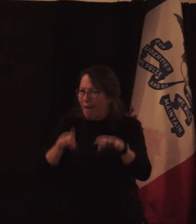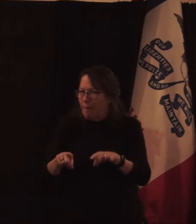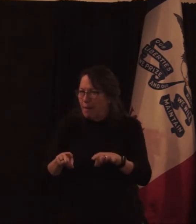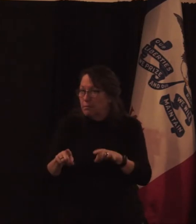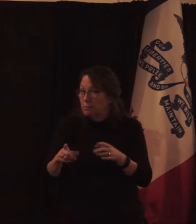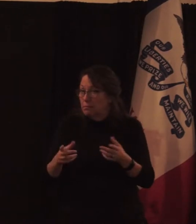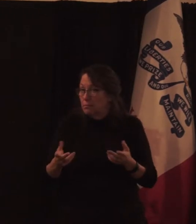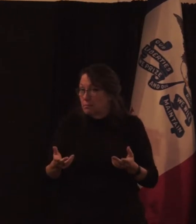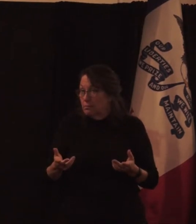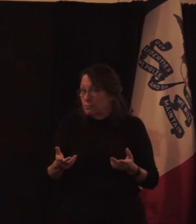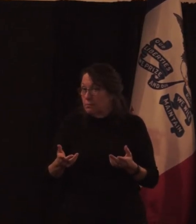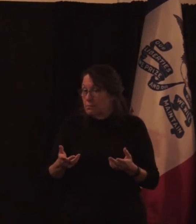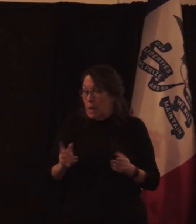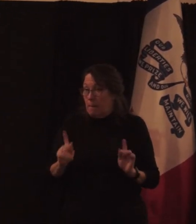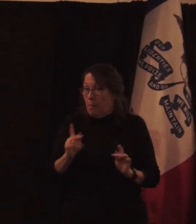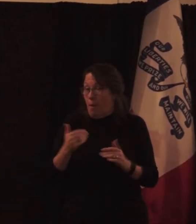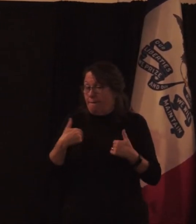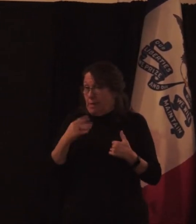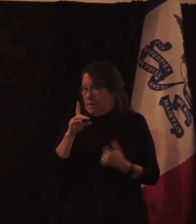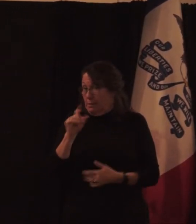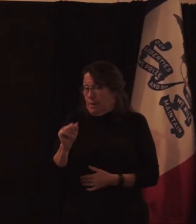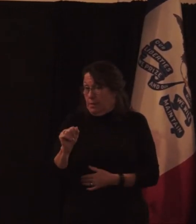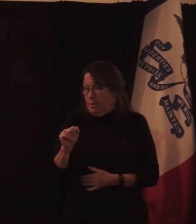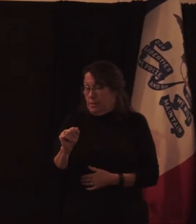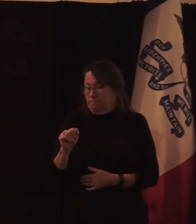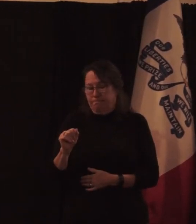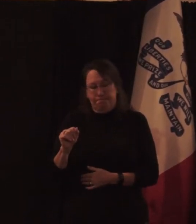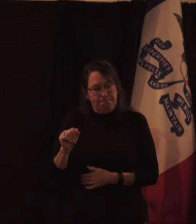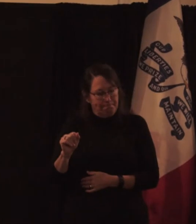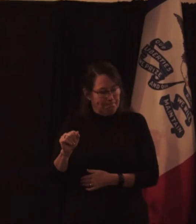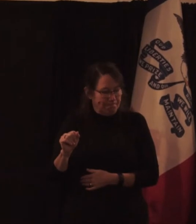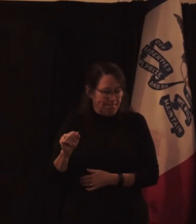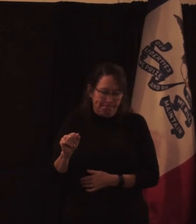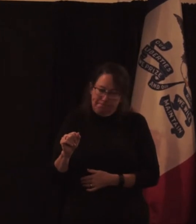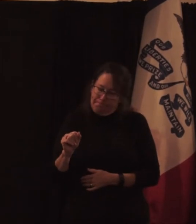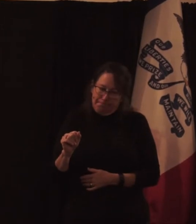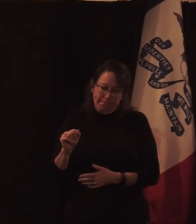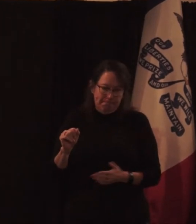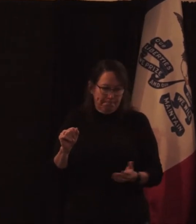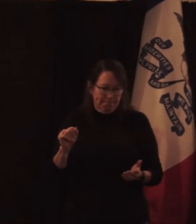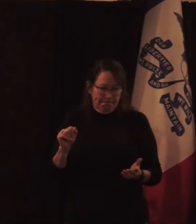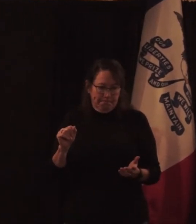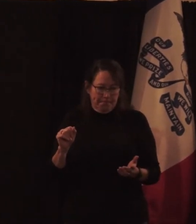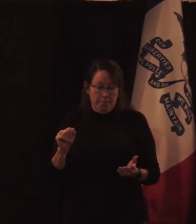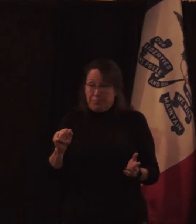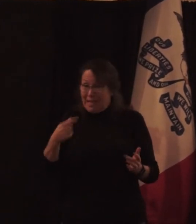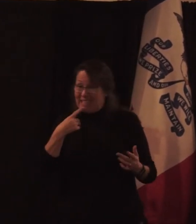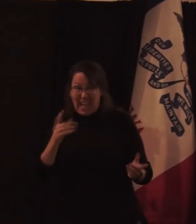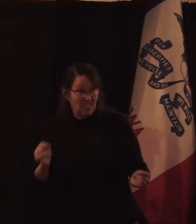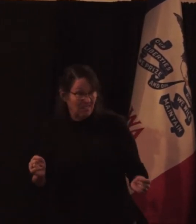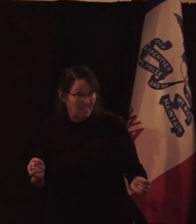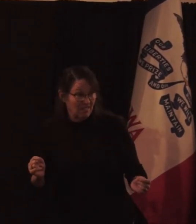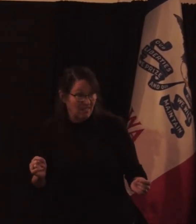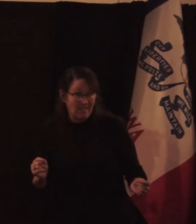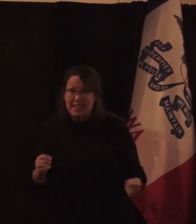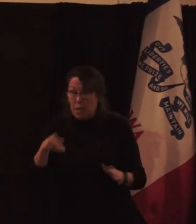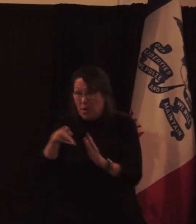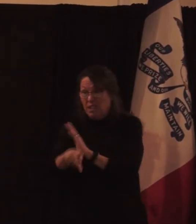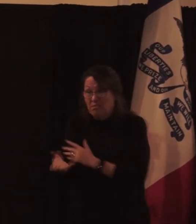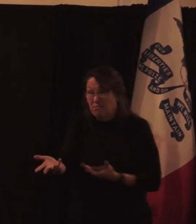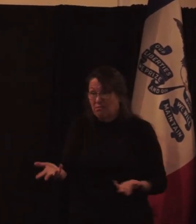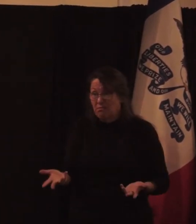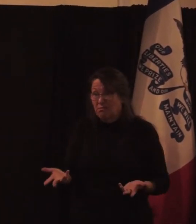which people with disabilities were, can I say it, were